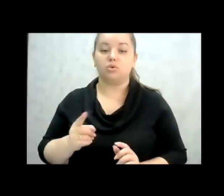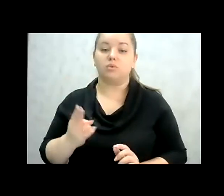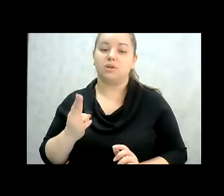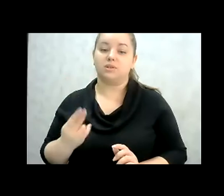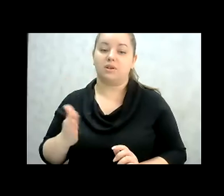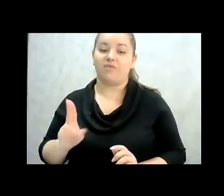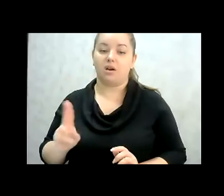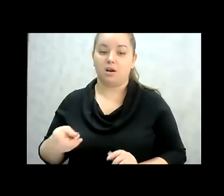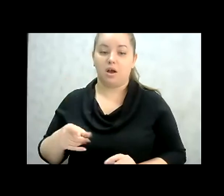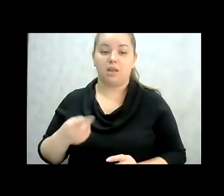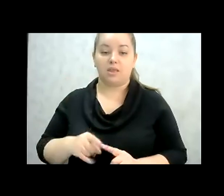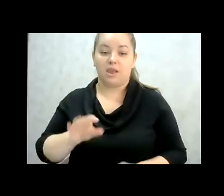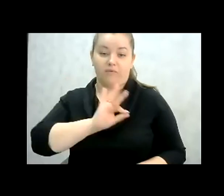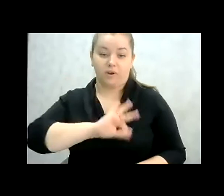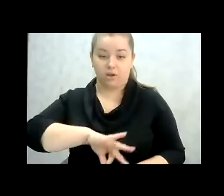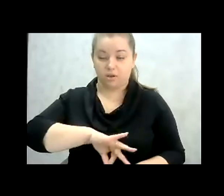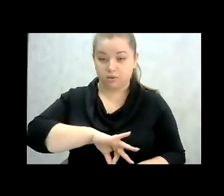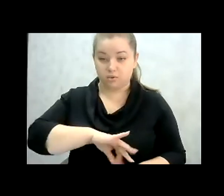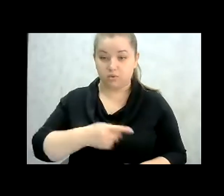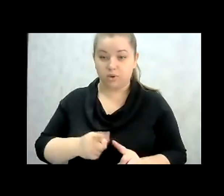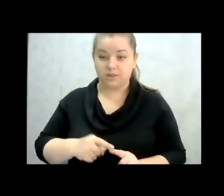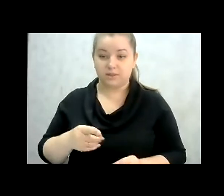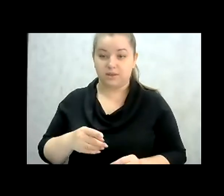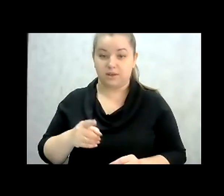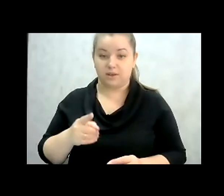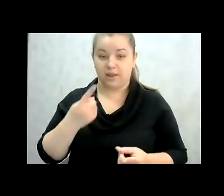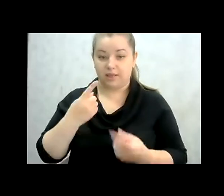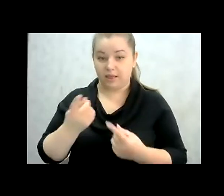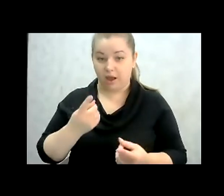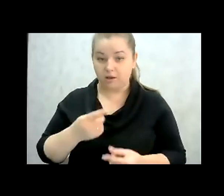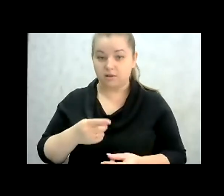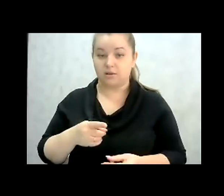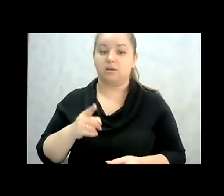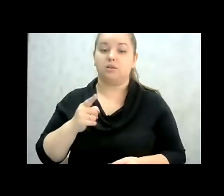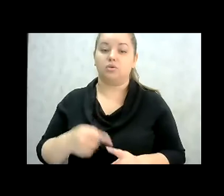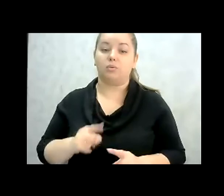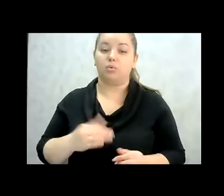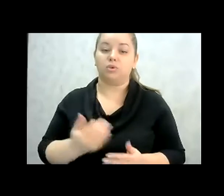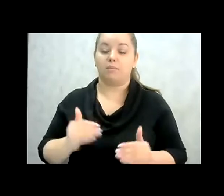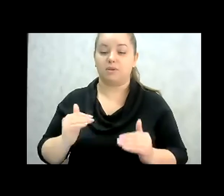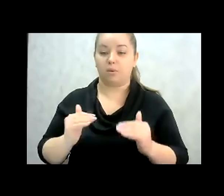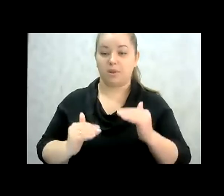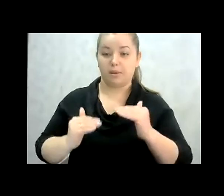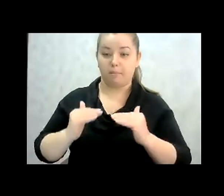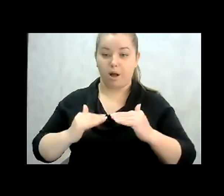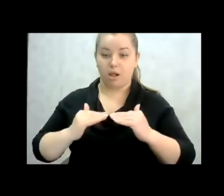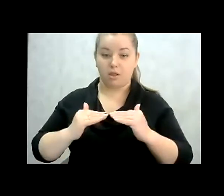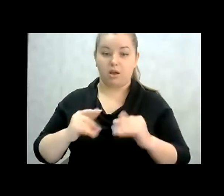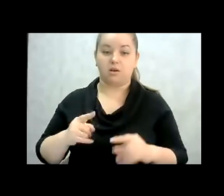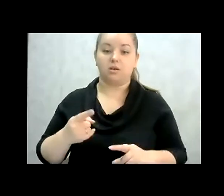voters can understand why the Central Electoral Commission